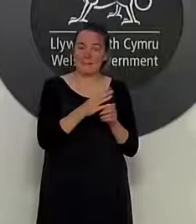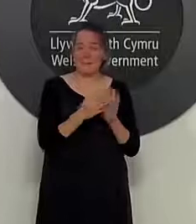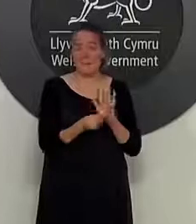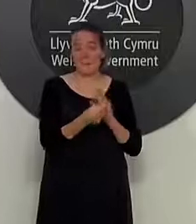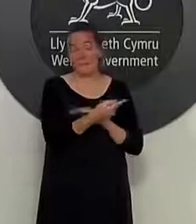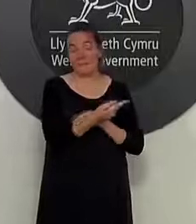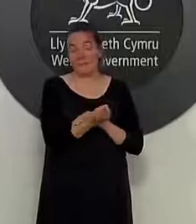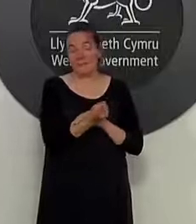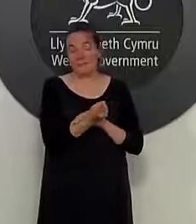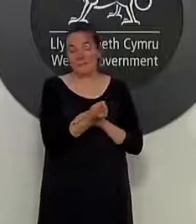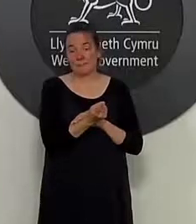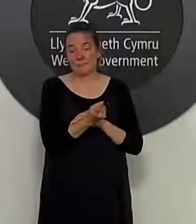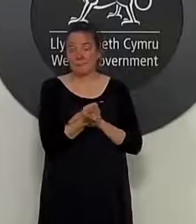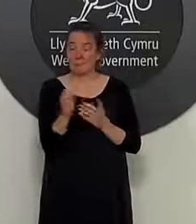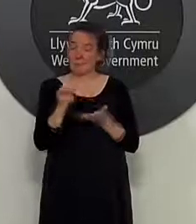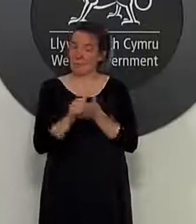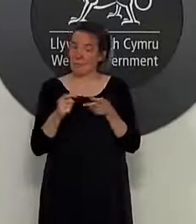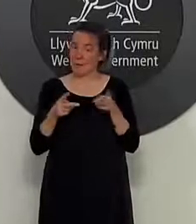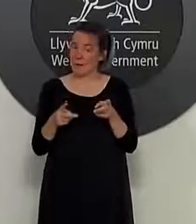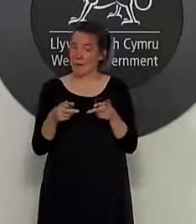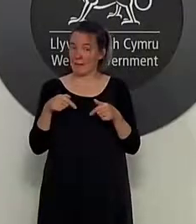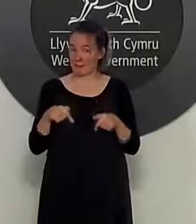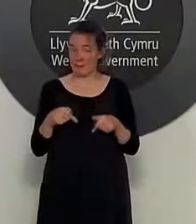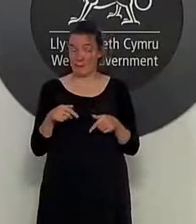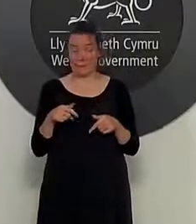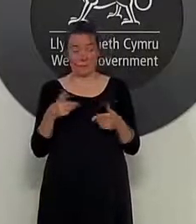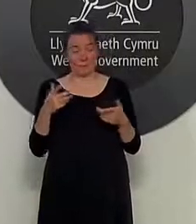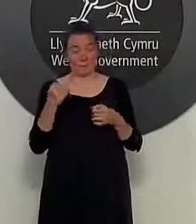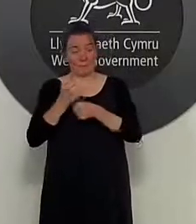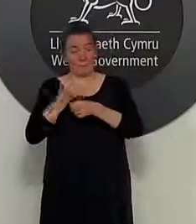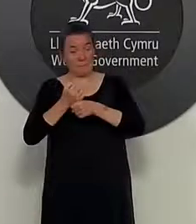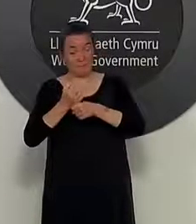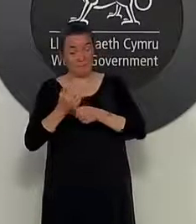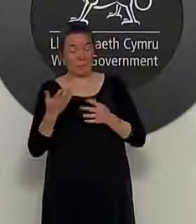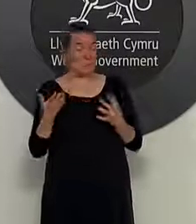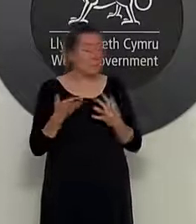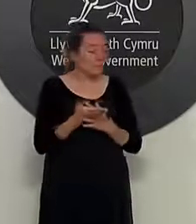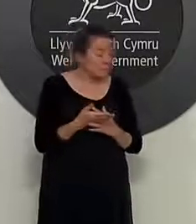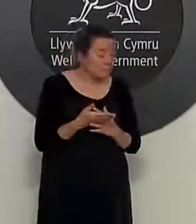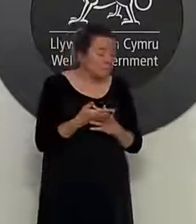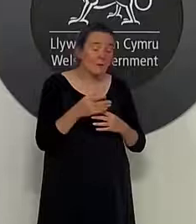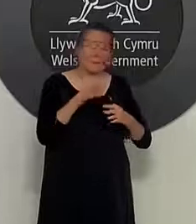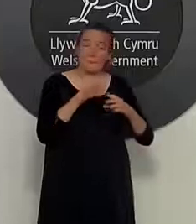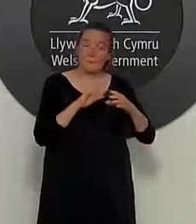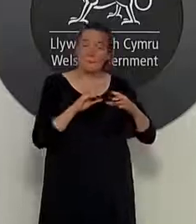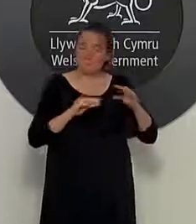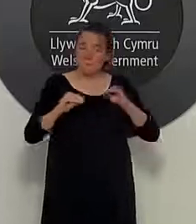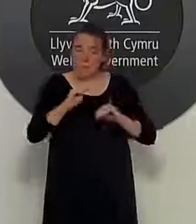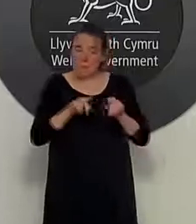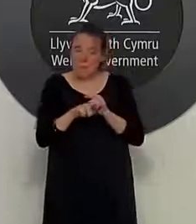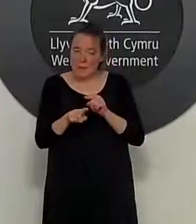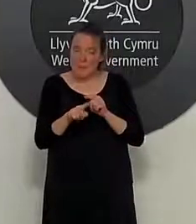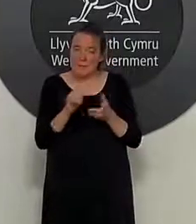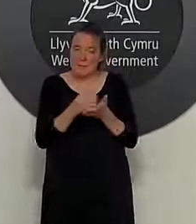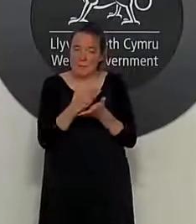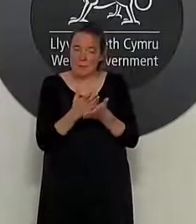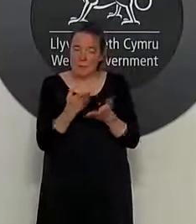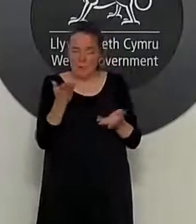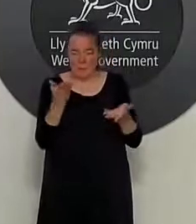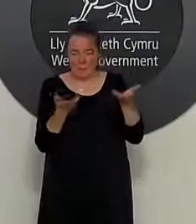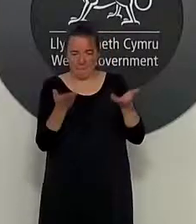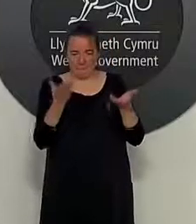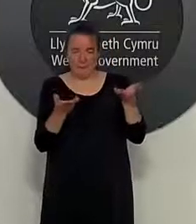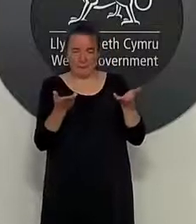then is, in a democratic society, is for governments to intervene, to restore balance, to give